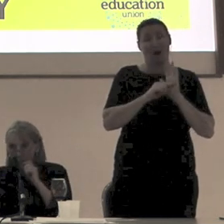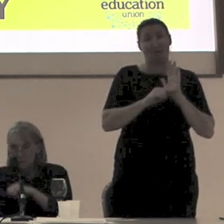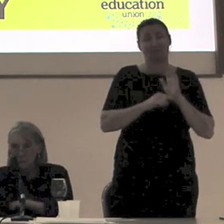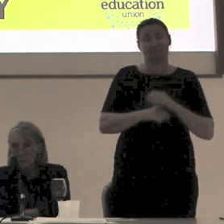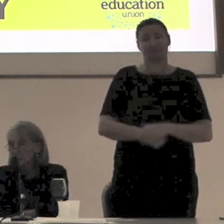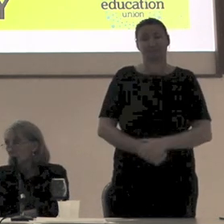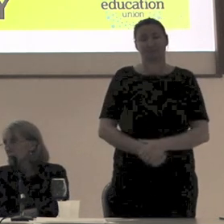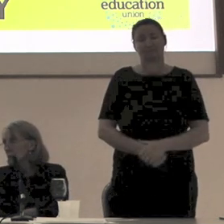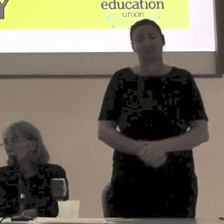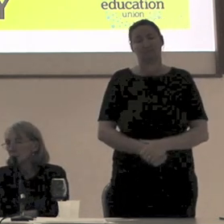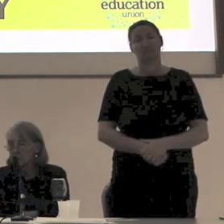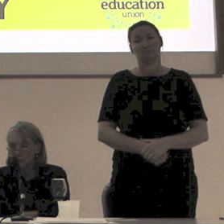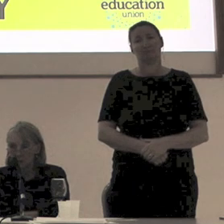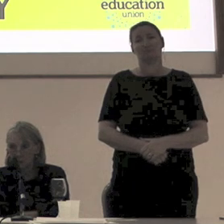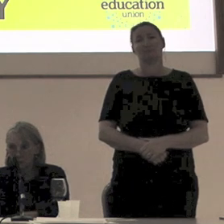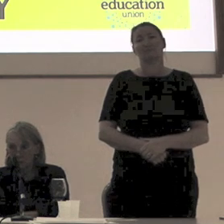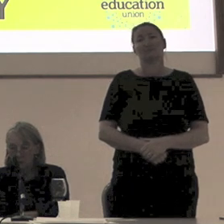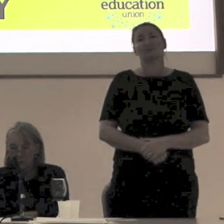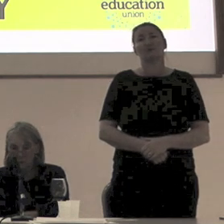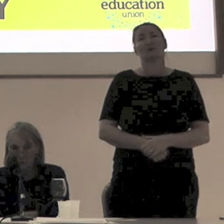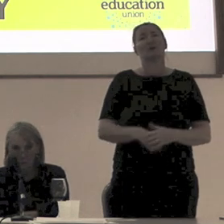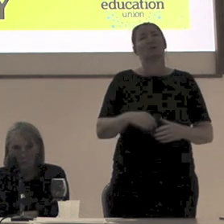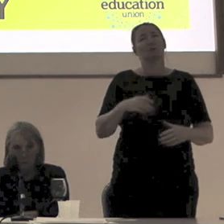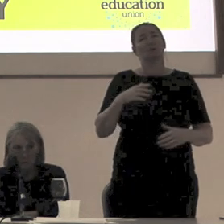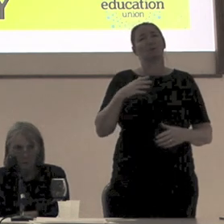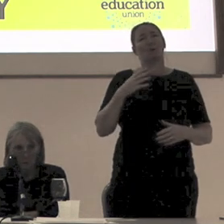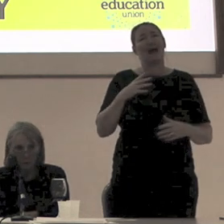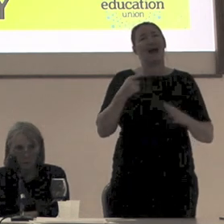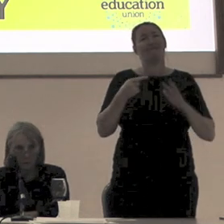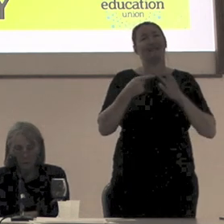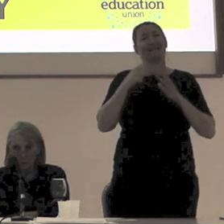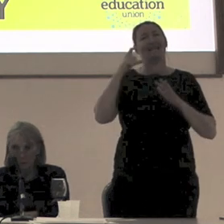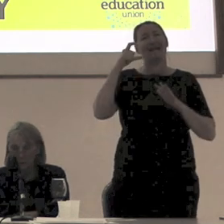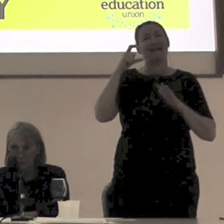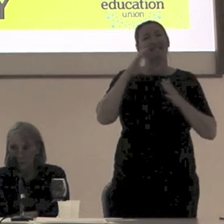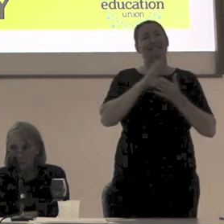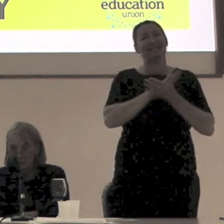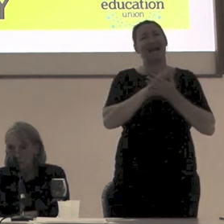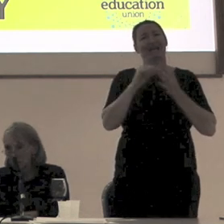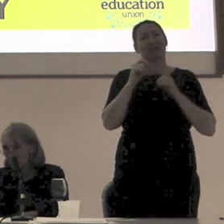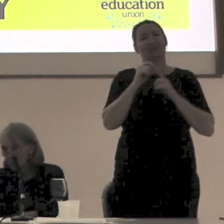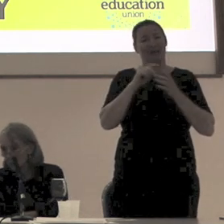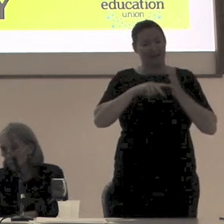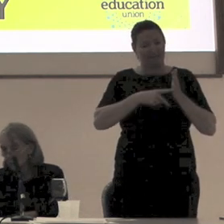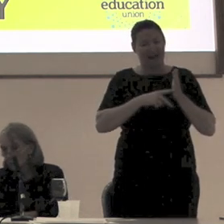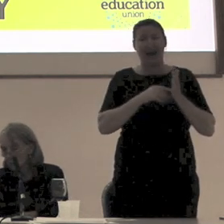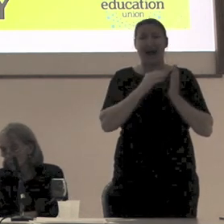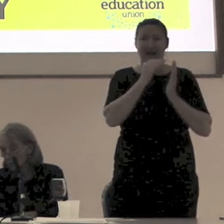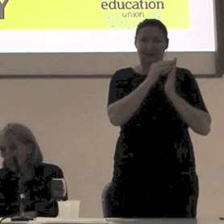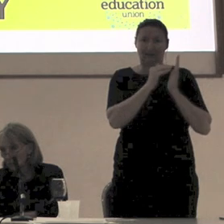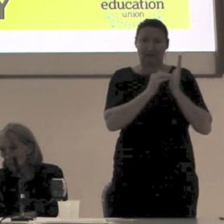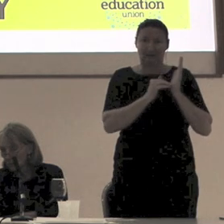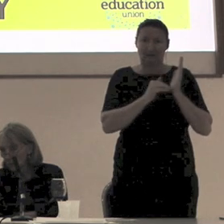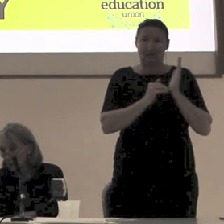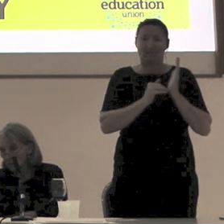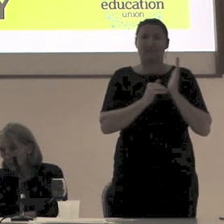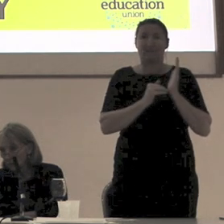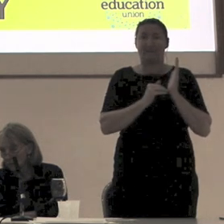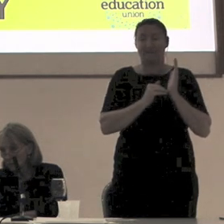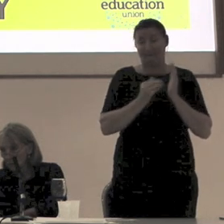education healthcare plans for young people who need additional support without first putting into place